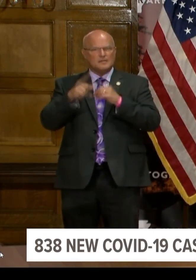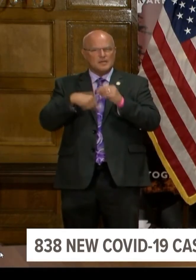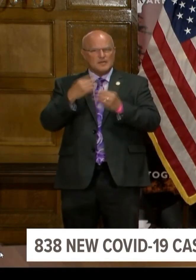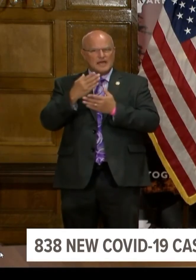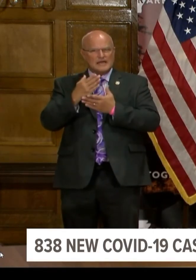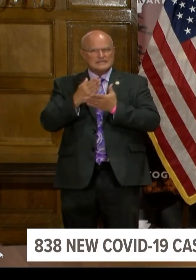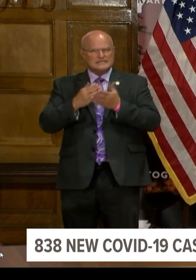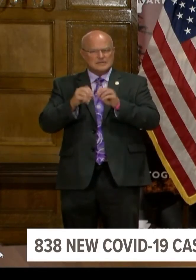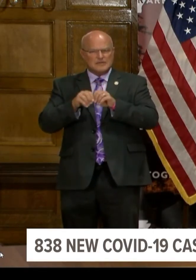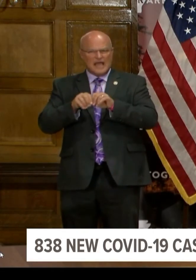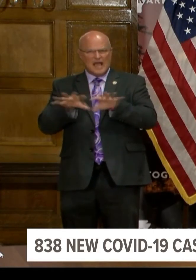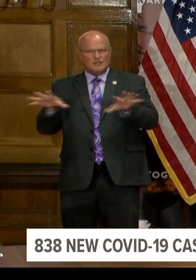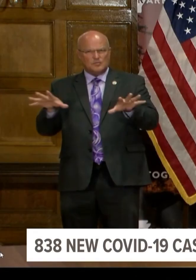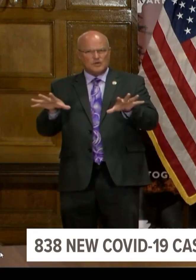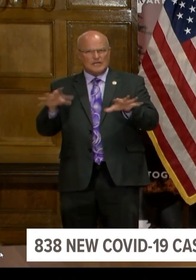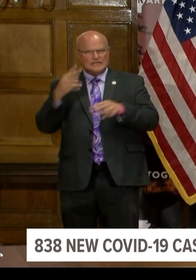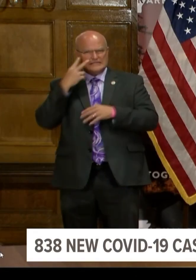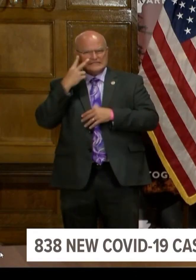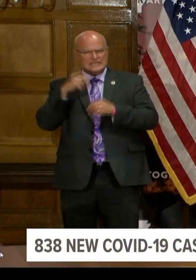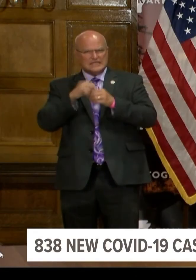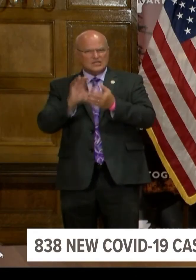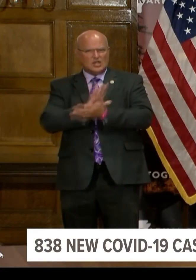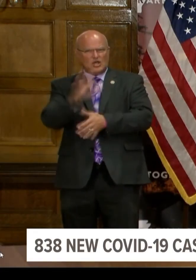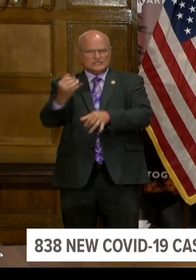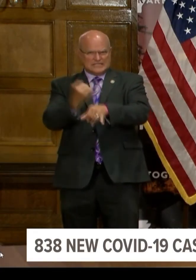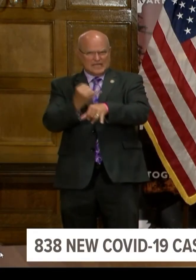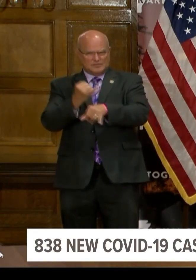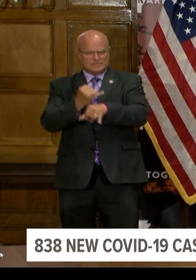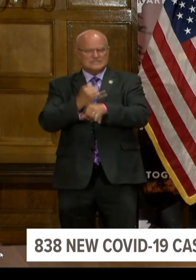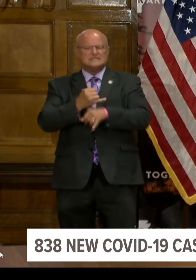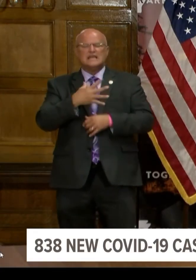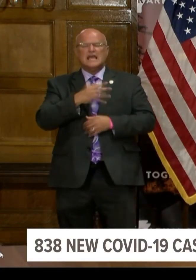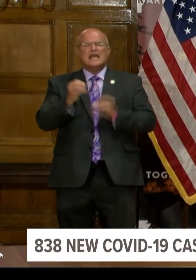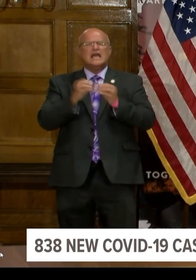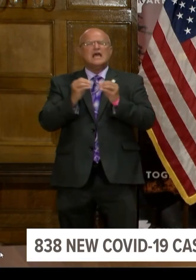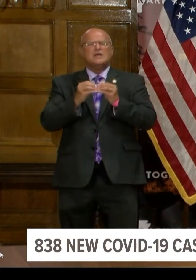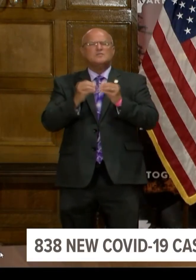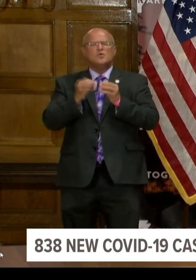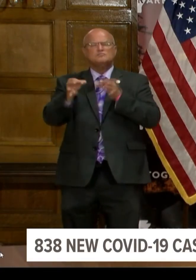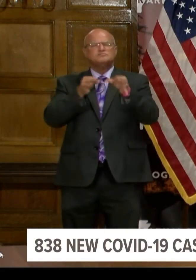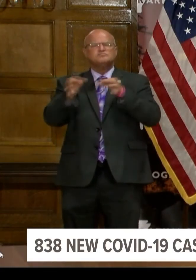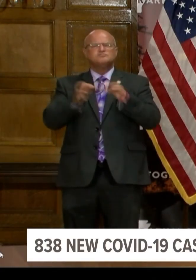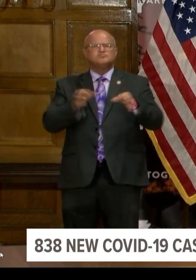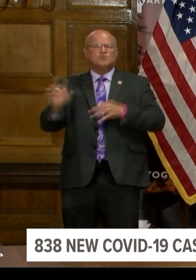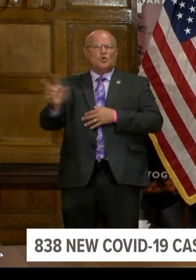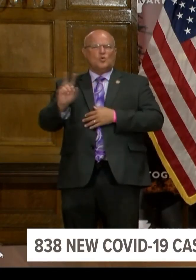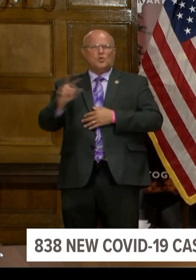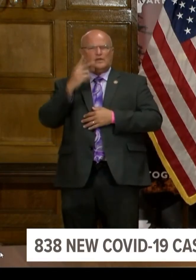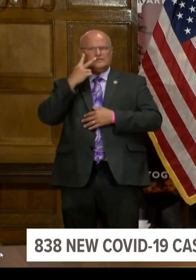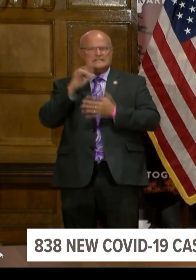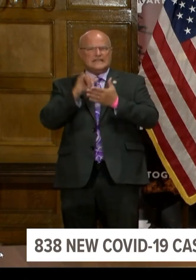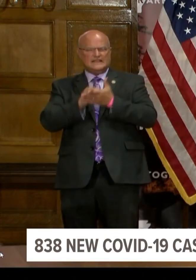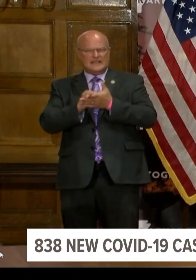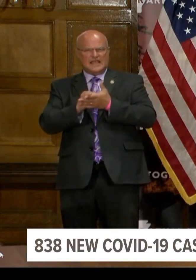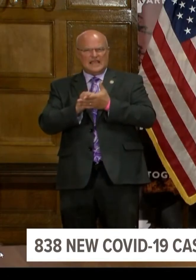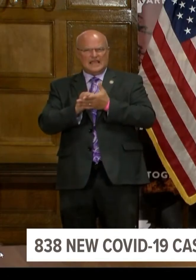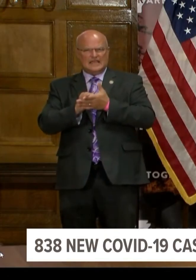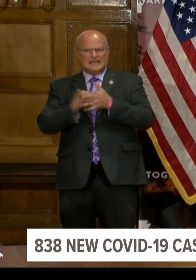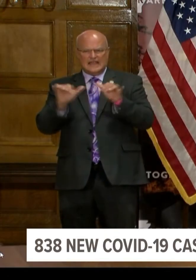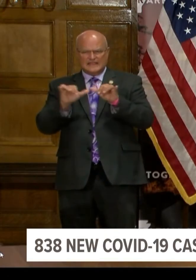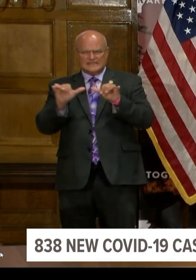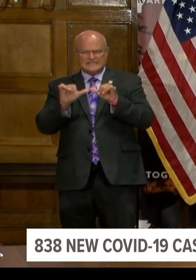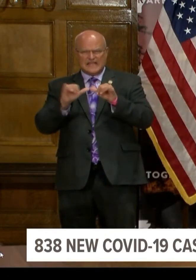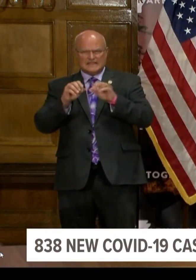some outbreaks that they're starting to see at college campuses. If you had more detail about where they're seeing that and kind of the size of